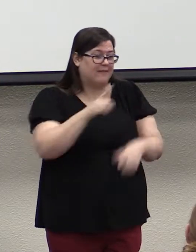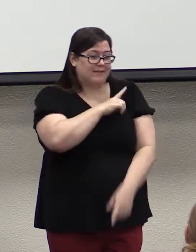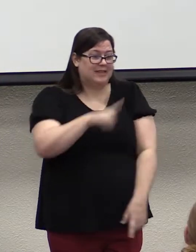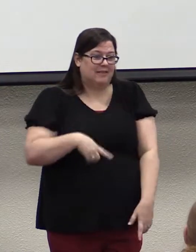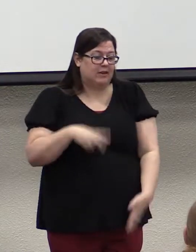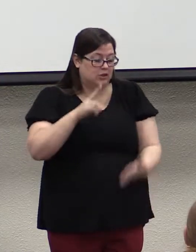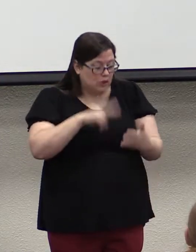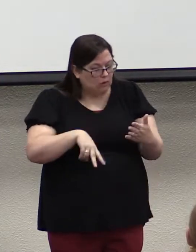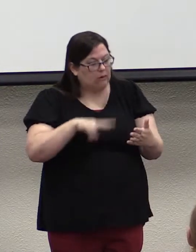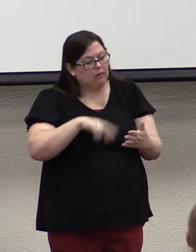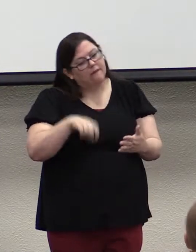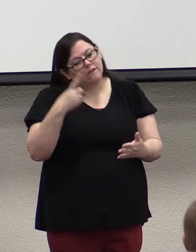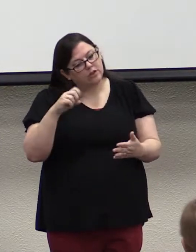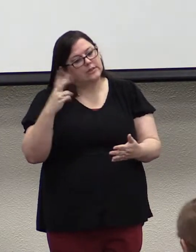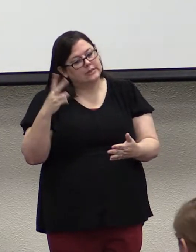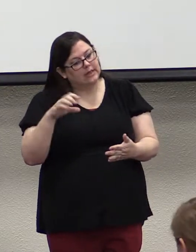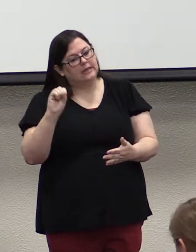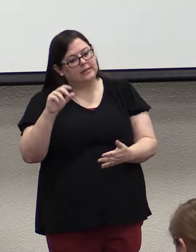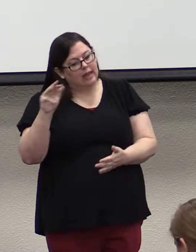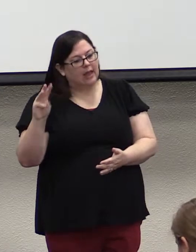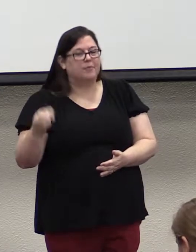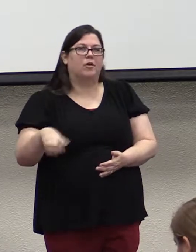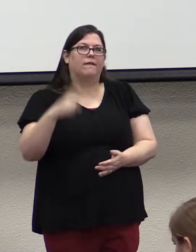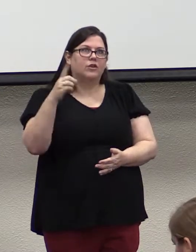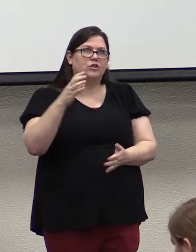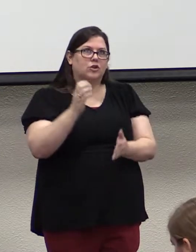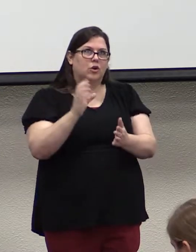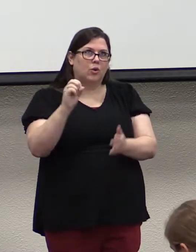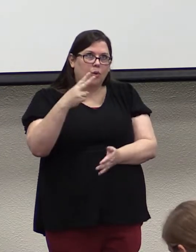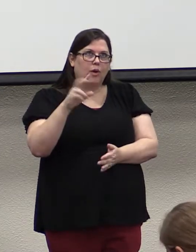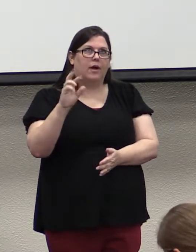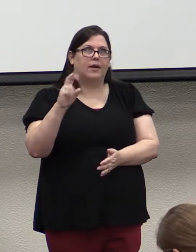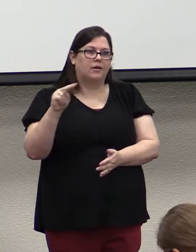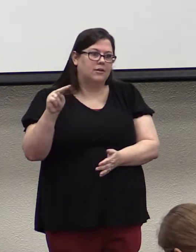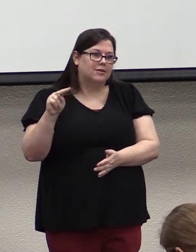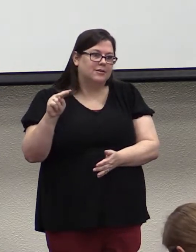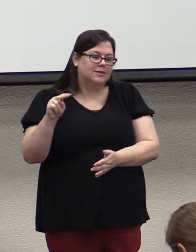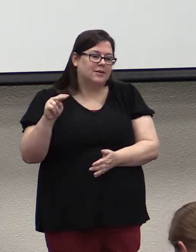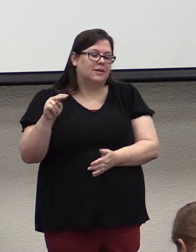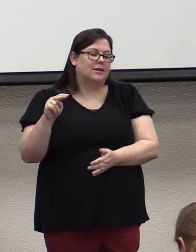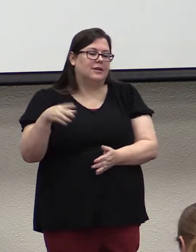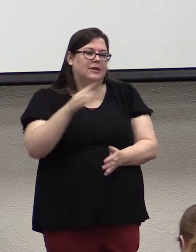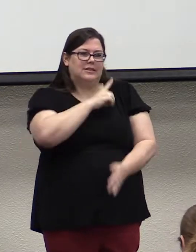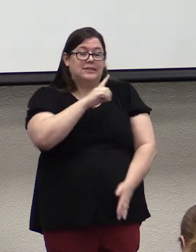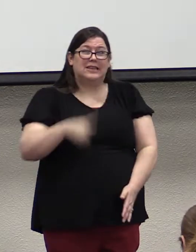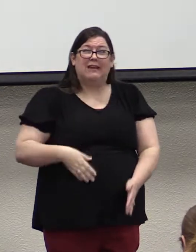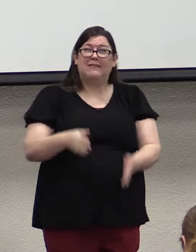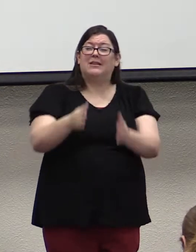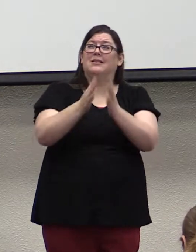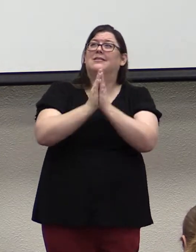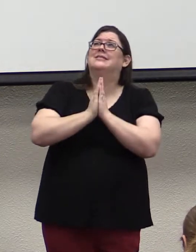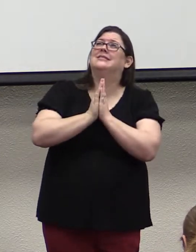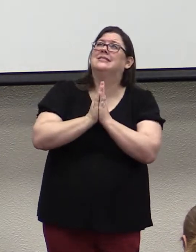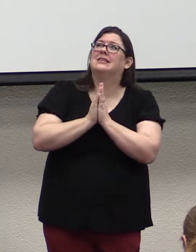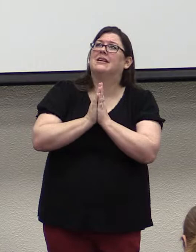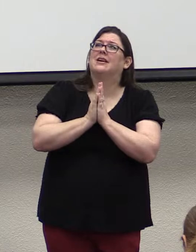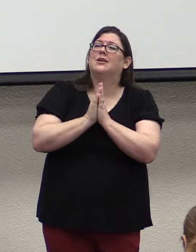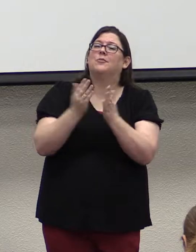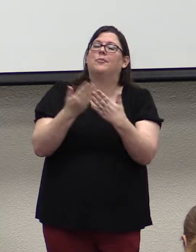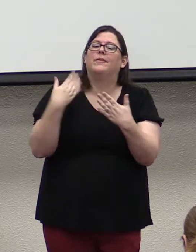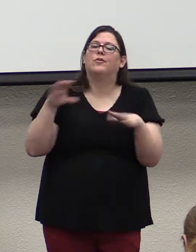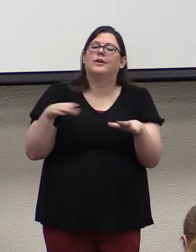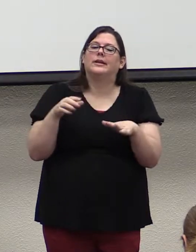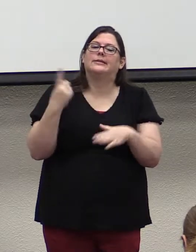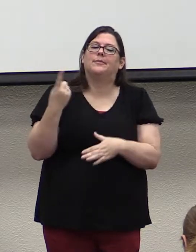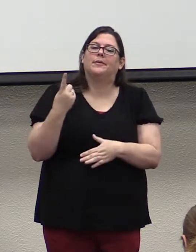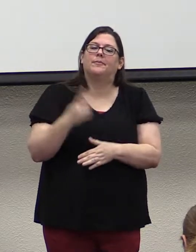2nd Samuel and 1st Chronicles even, it happens a lot where David asks God first before he does something.